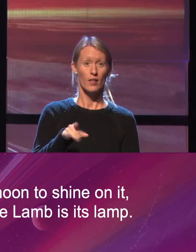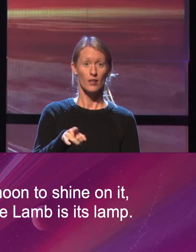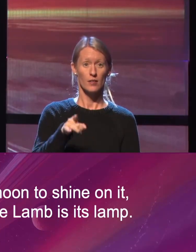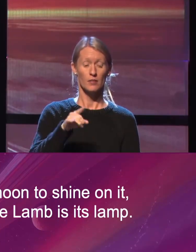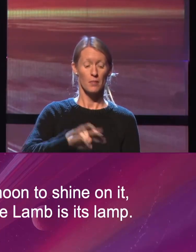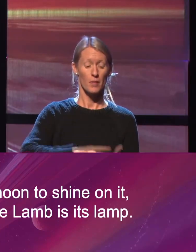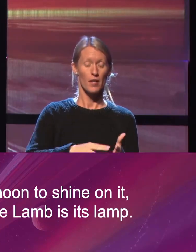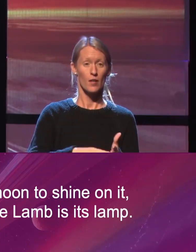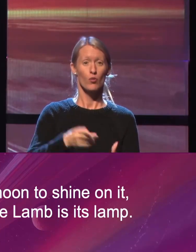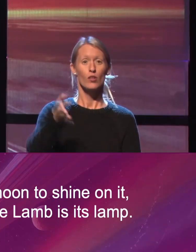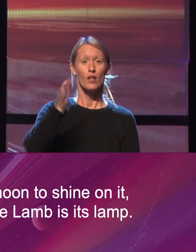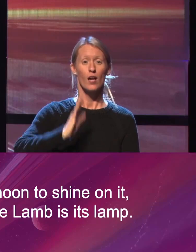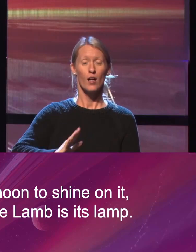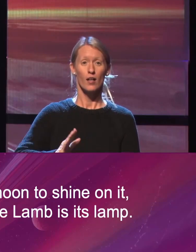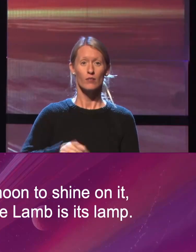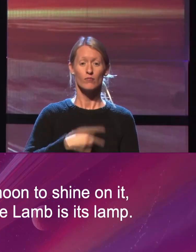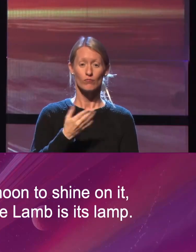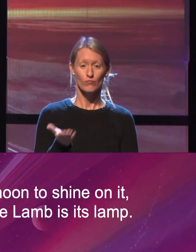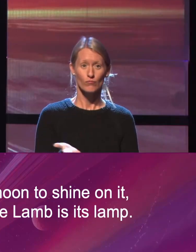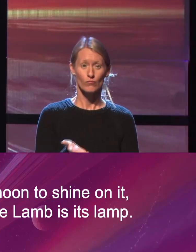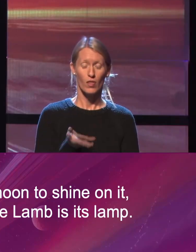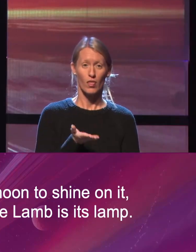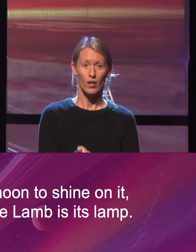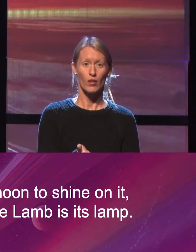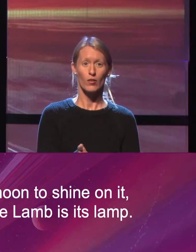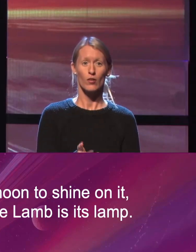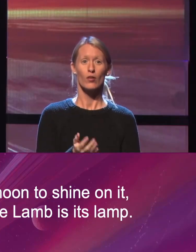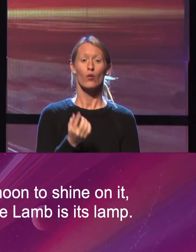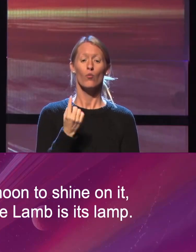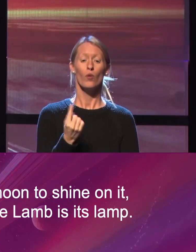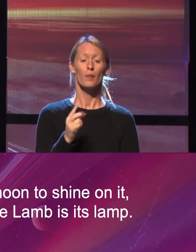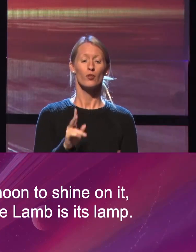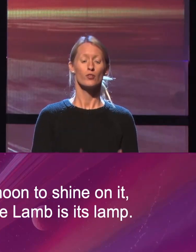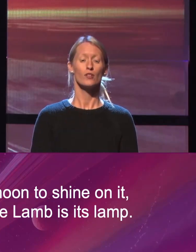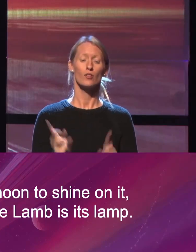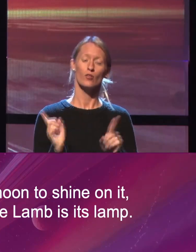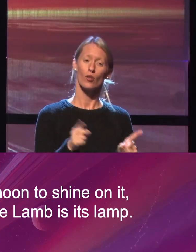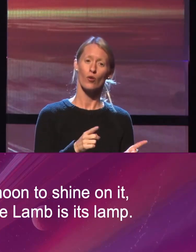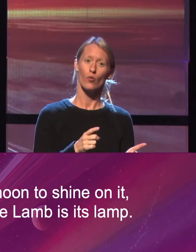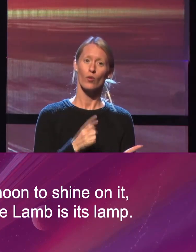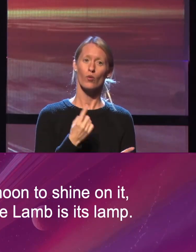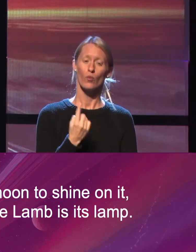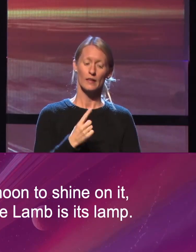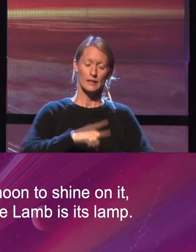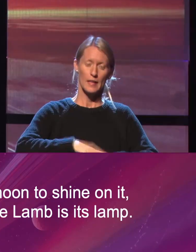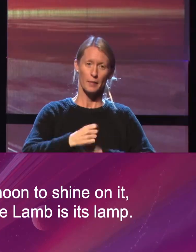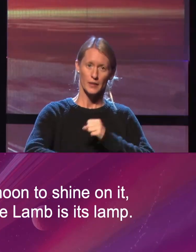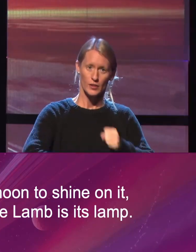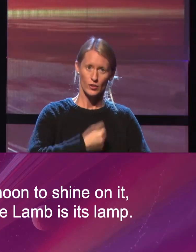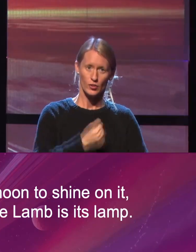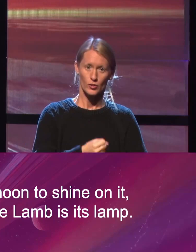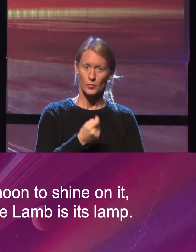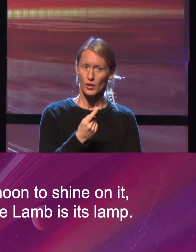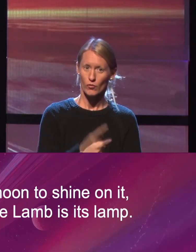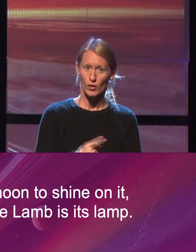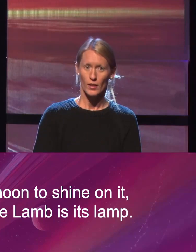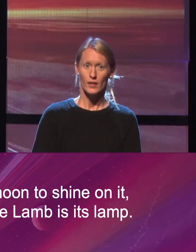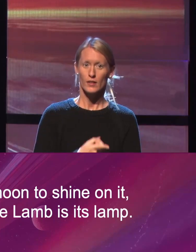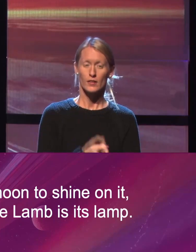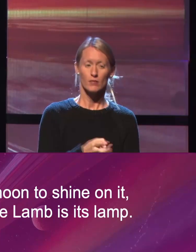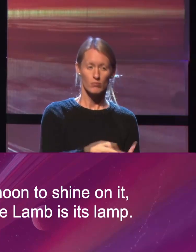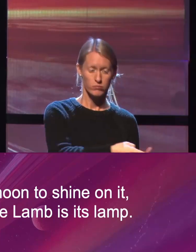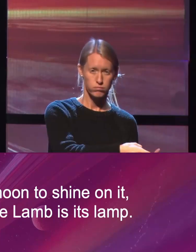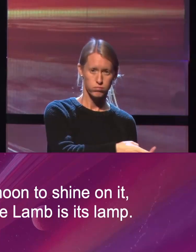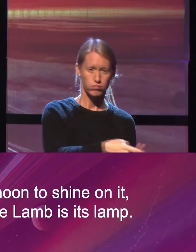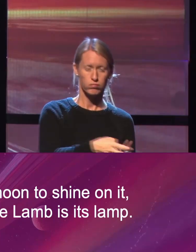was thought to be the space that only a few people, well, only one person could go at once a year, and they better do it right or we're going to pull them out. Like